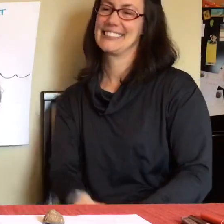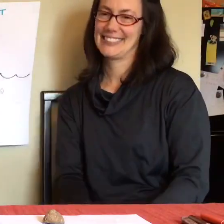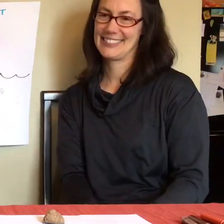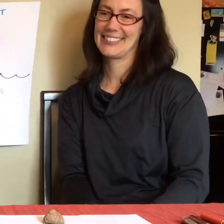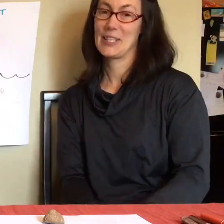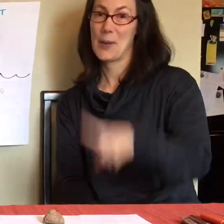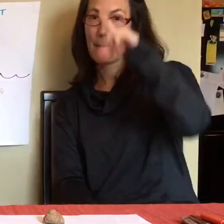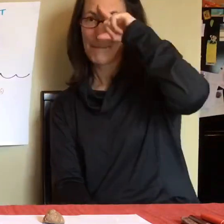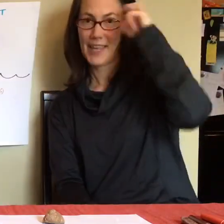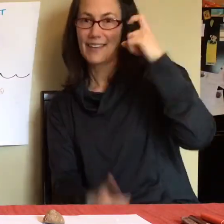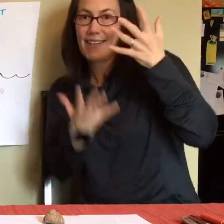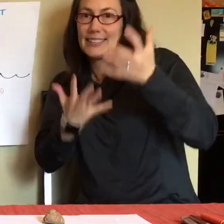Because it's heavy.